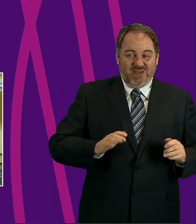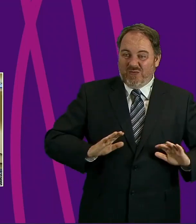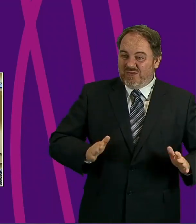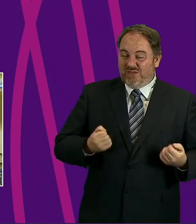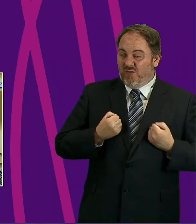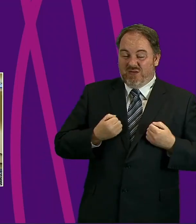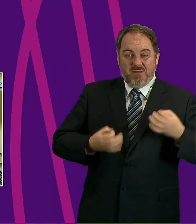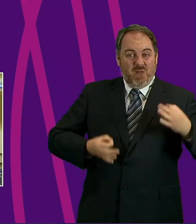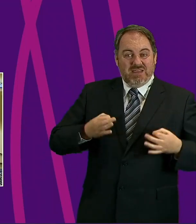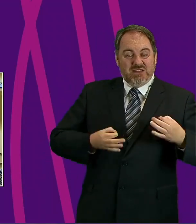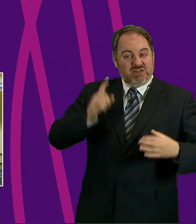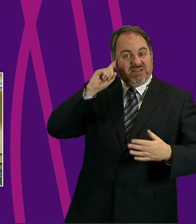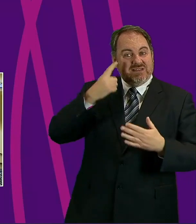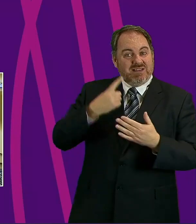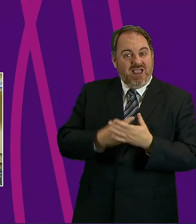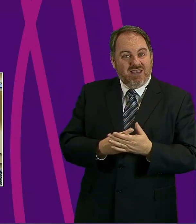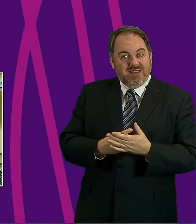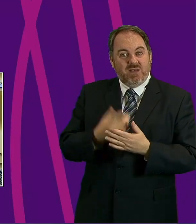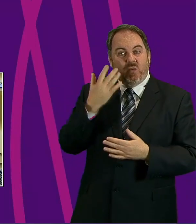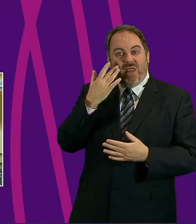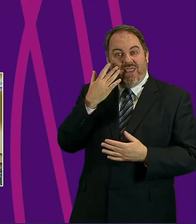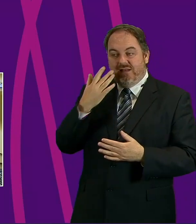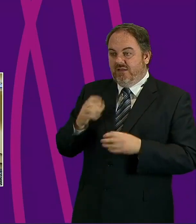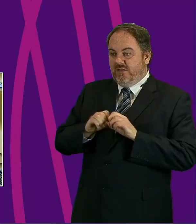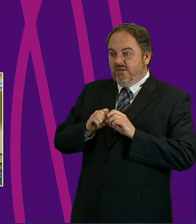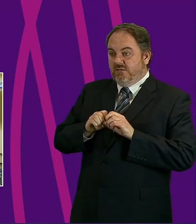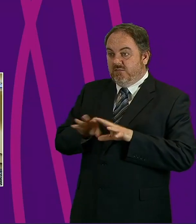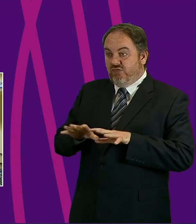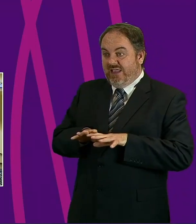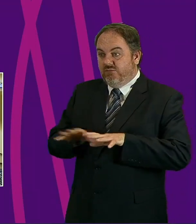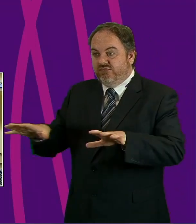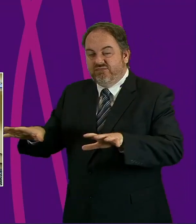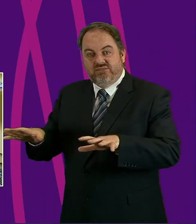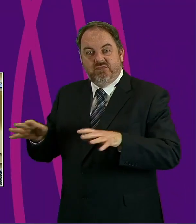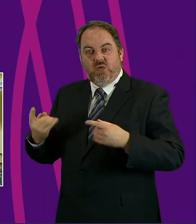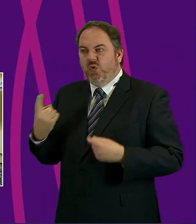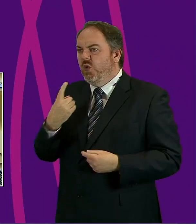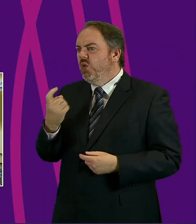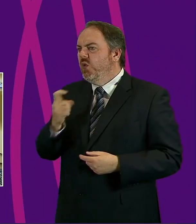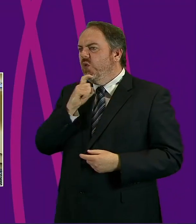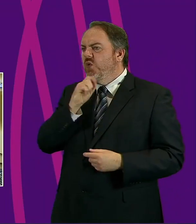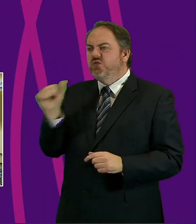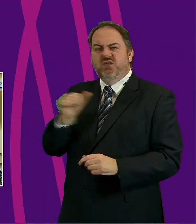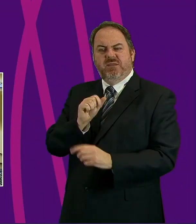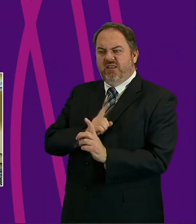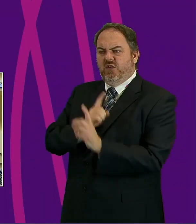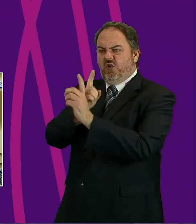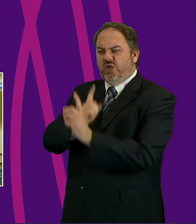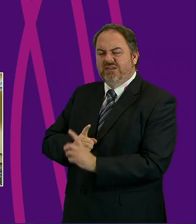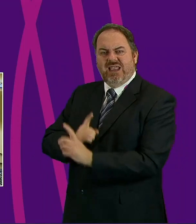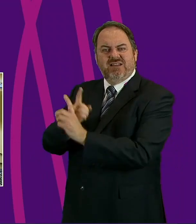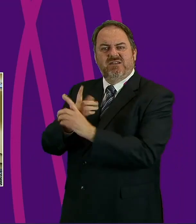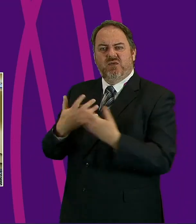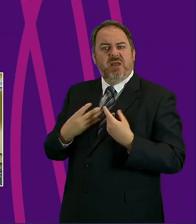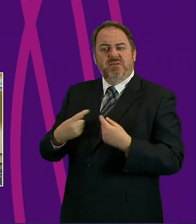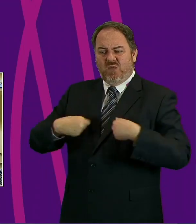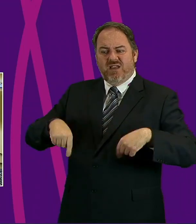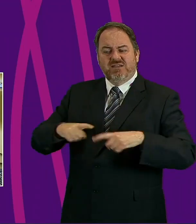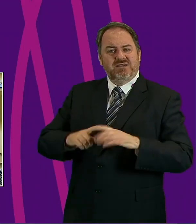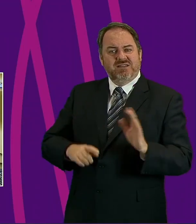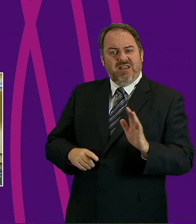politician who decides when an outbreak is being managed, who gets contacted and who gets traced. That is for experienced